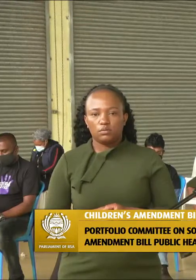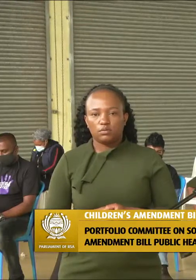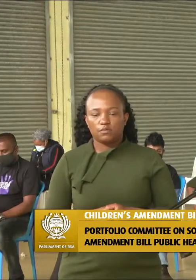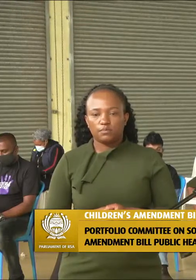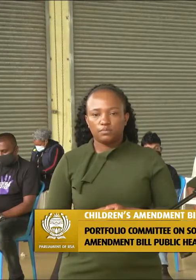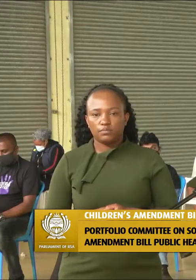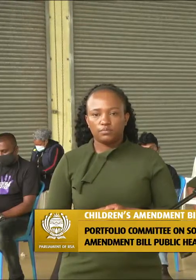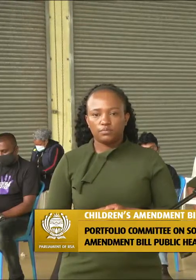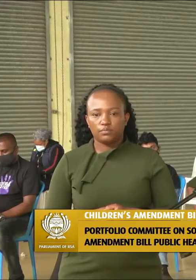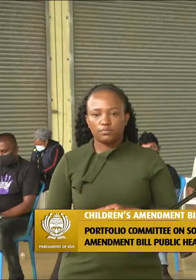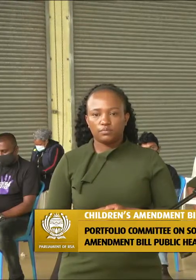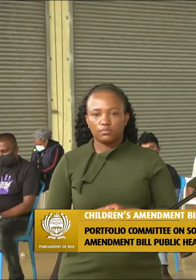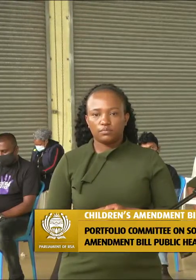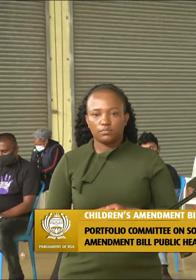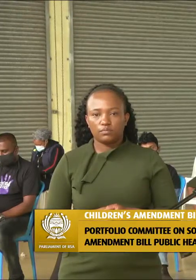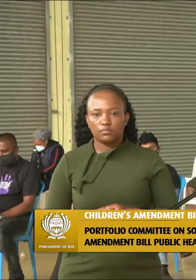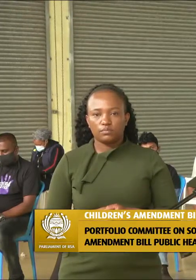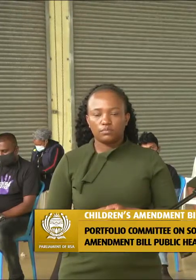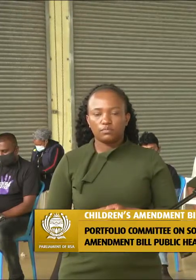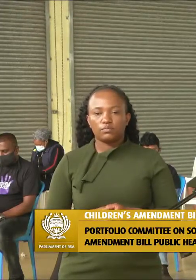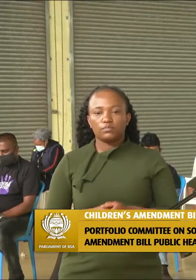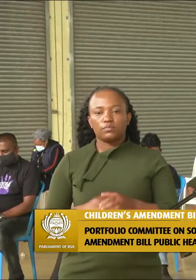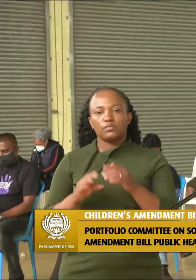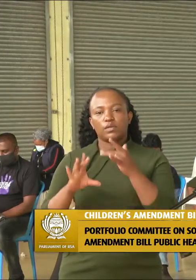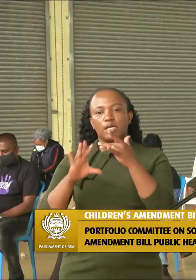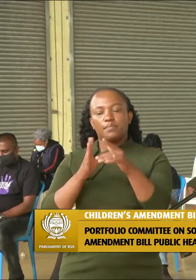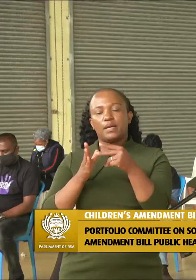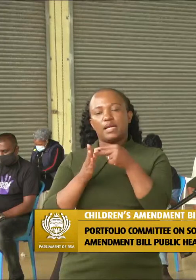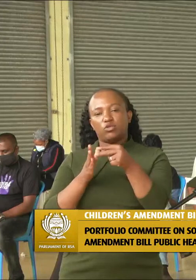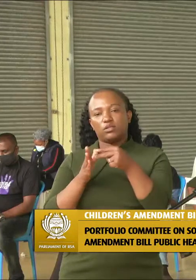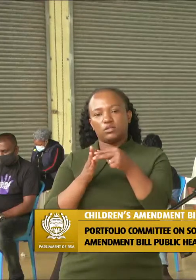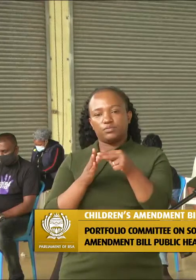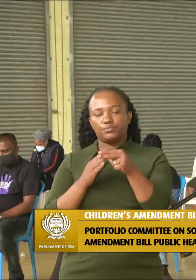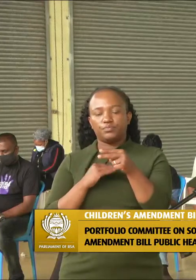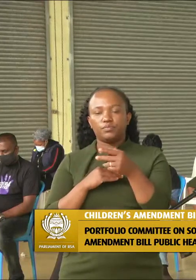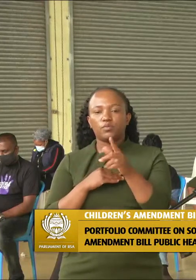6600. Their email address is Devon